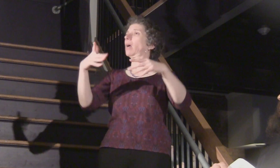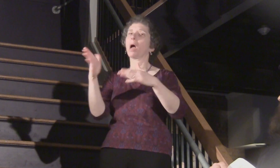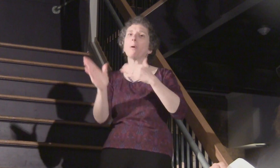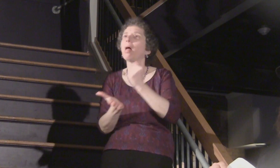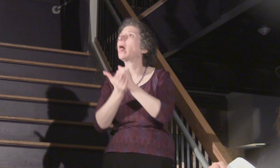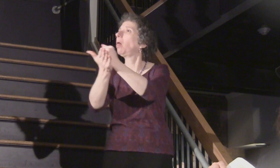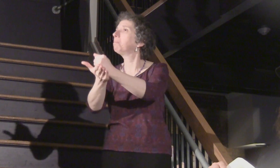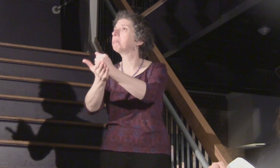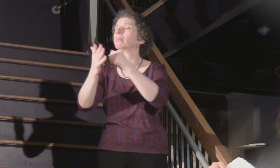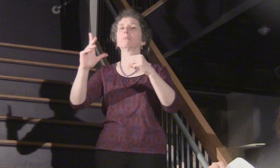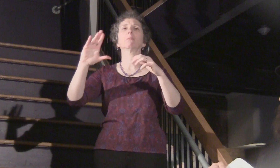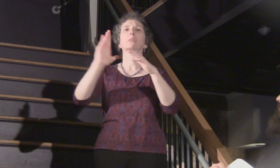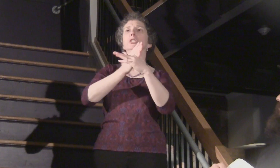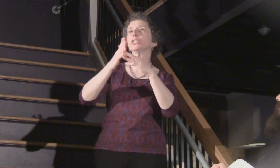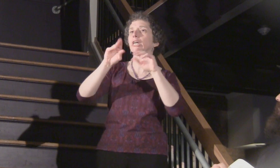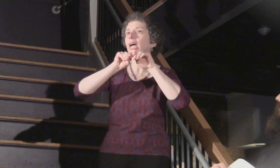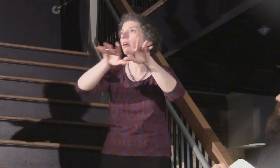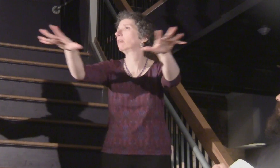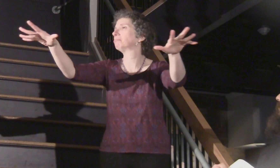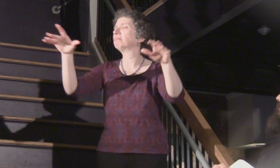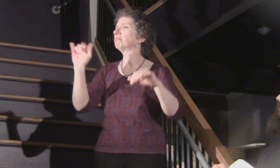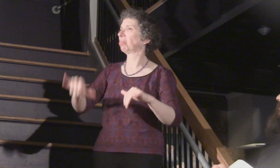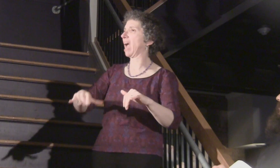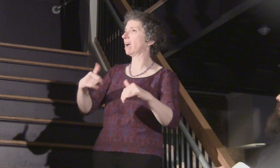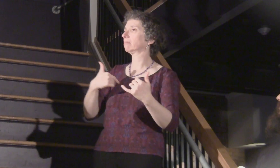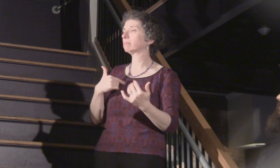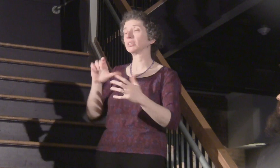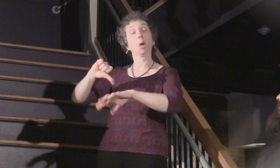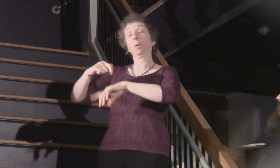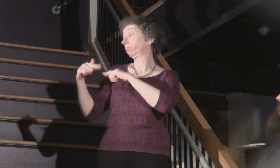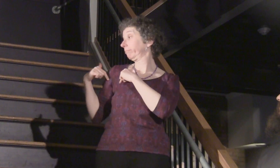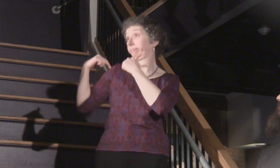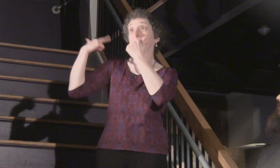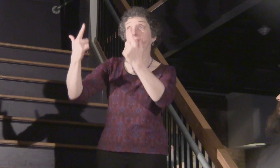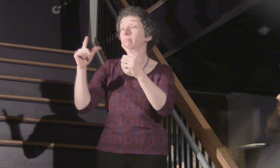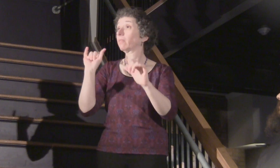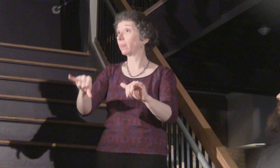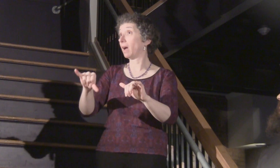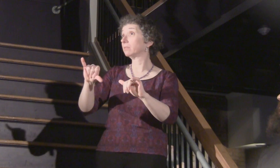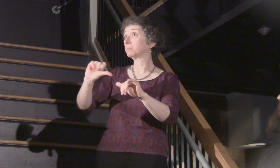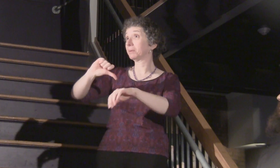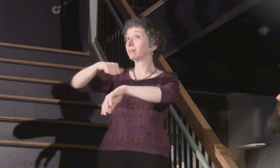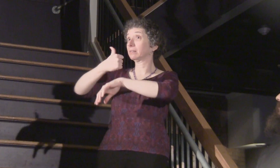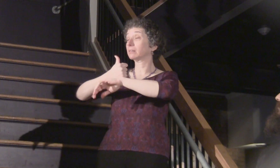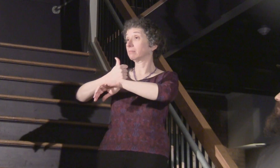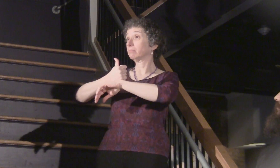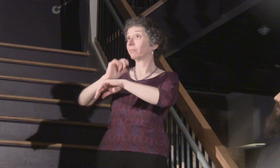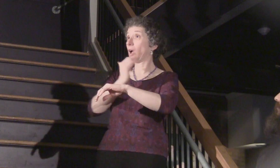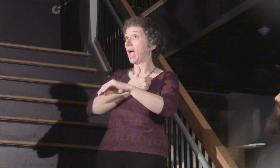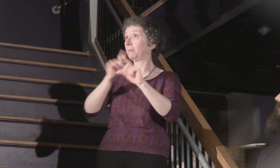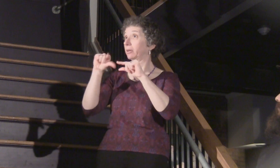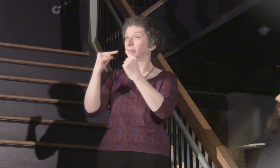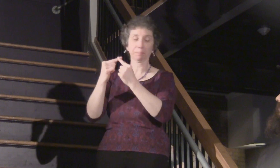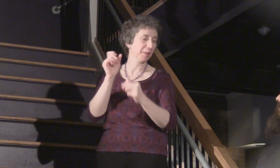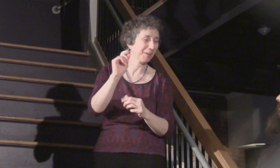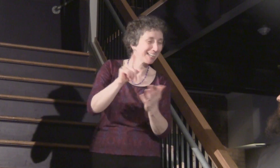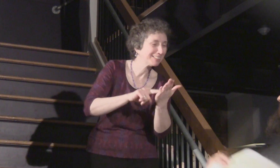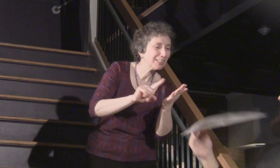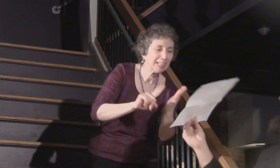You know, just go ahead and do that and share different ideas. So since then, really, that is what our group has